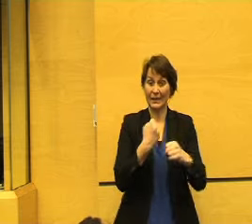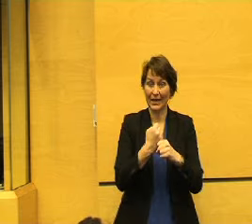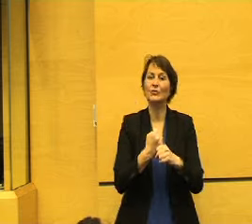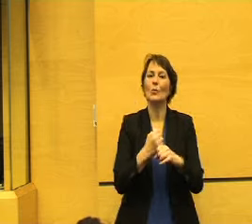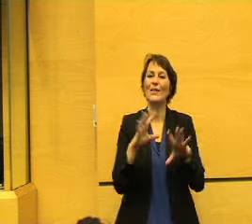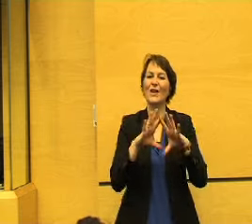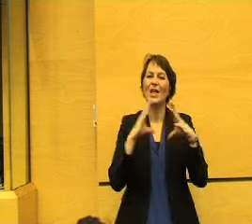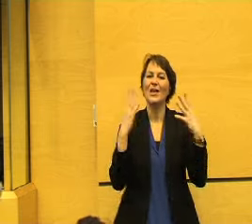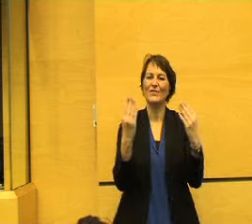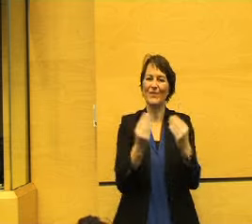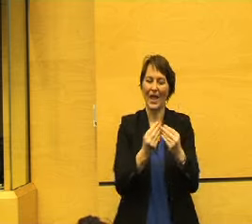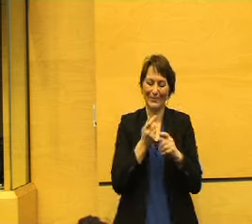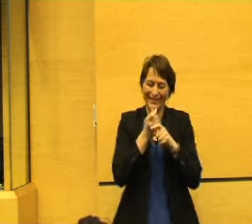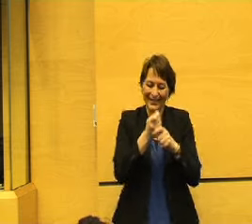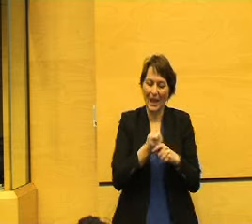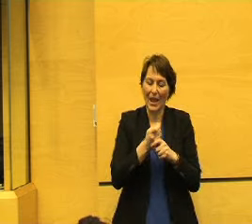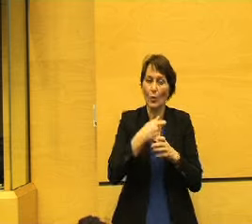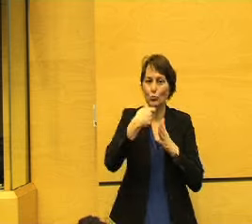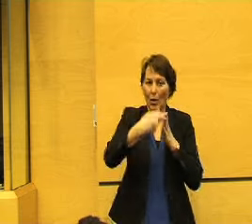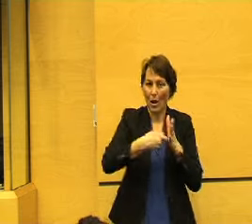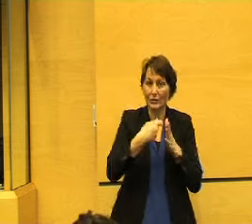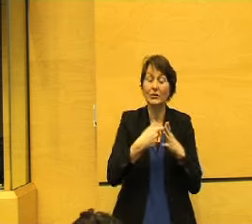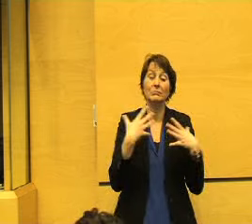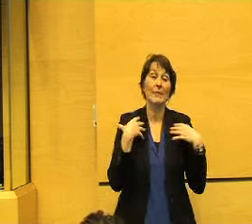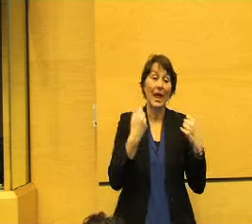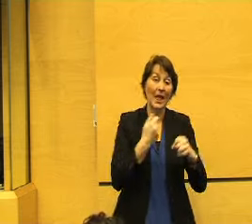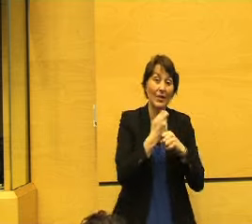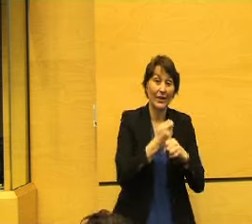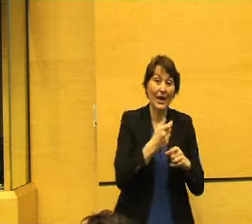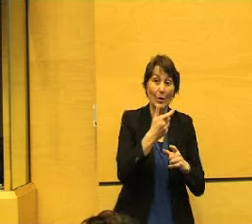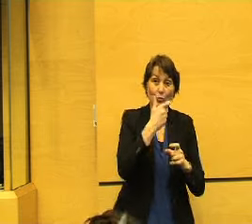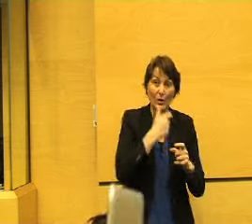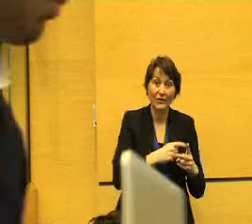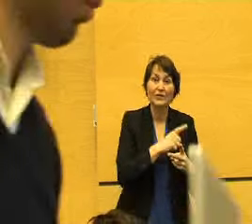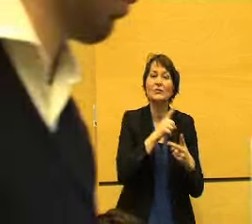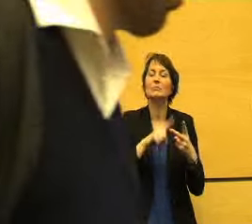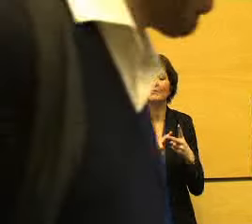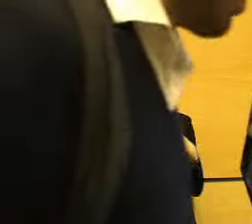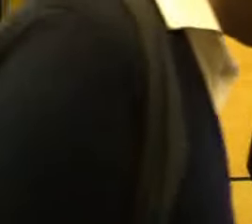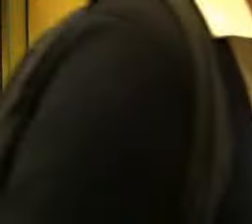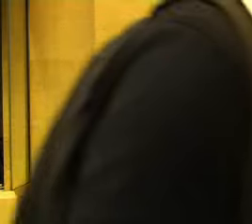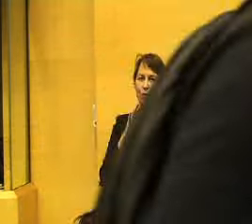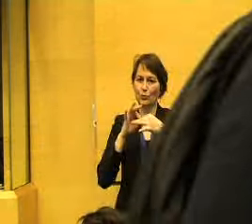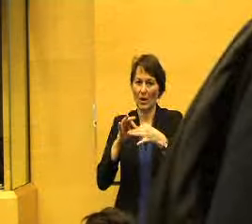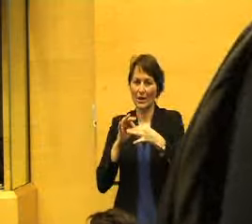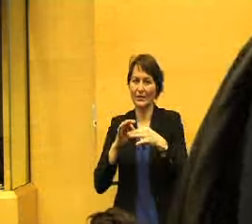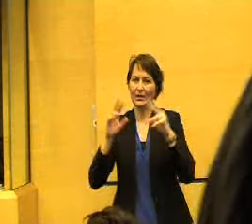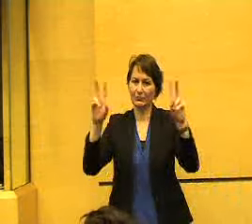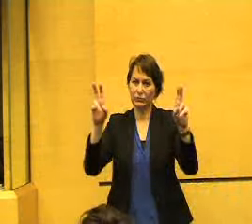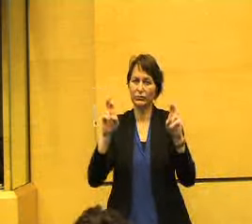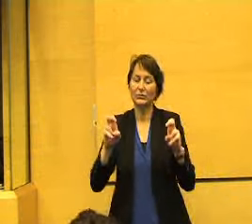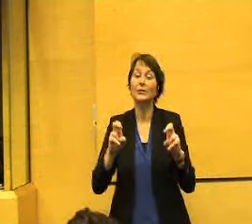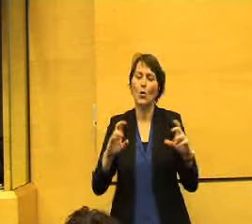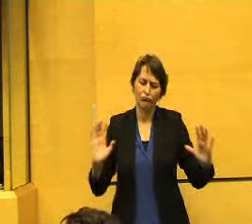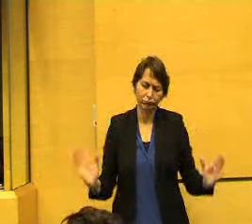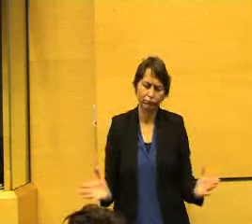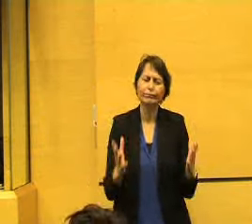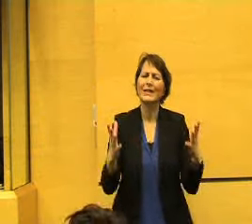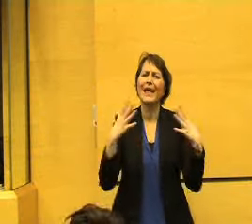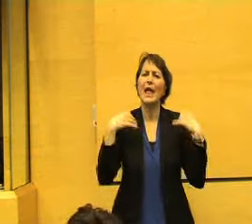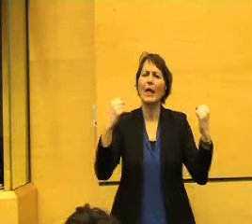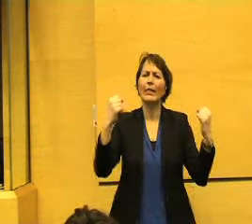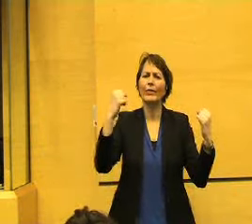which consists of health personnel, caregiver, and health-related volunteers to promote health concepts